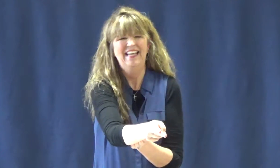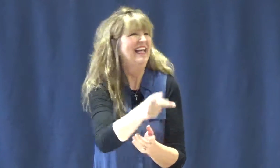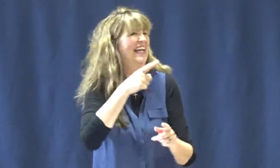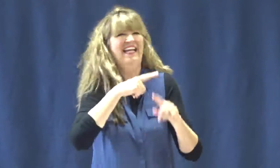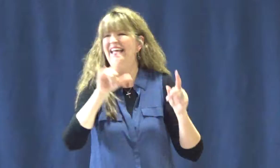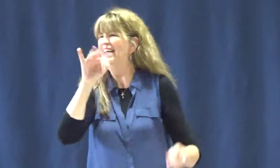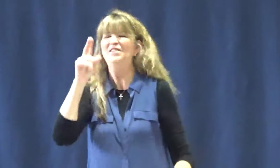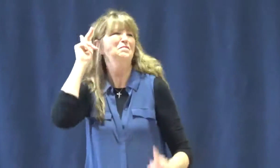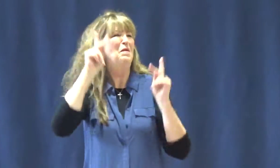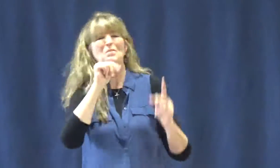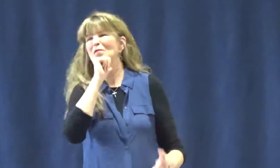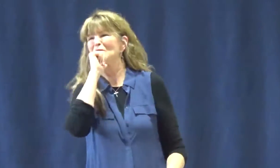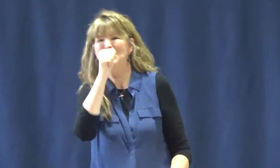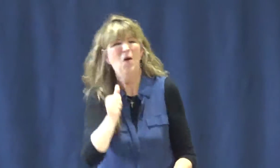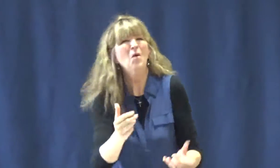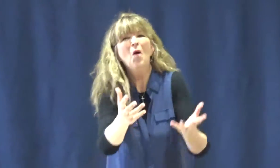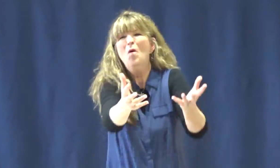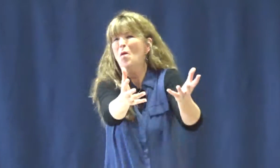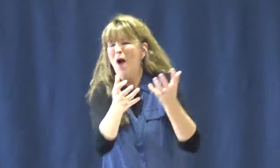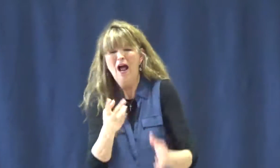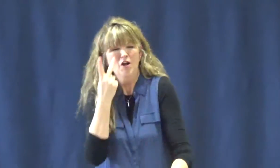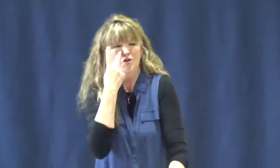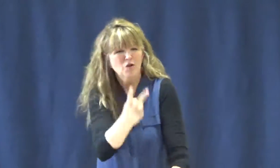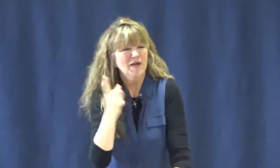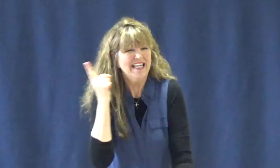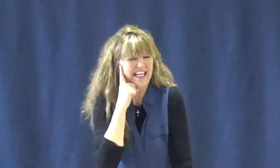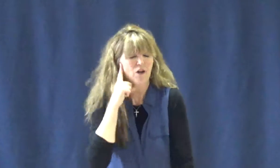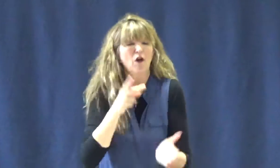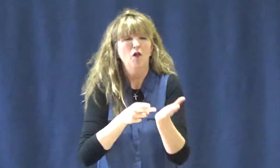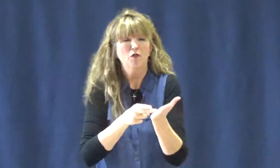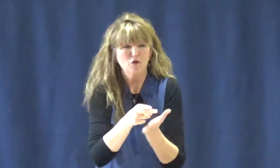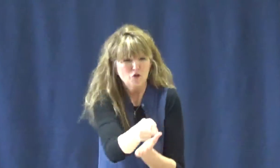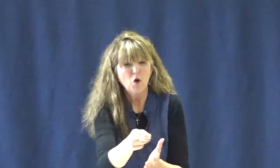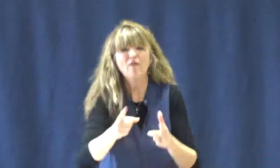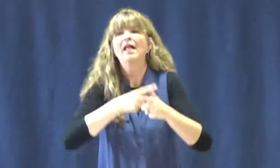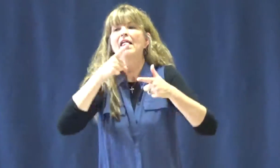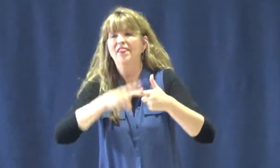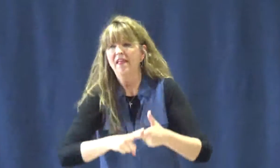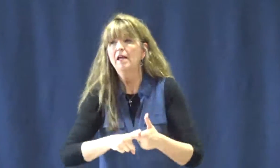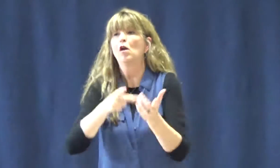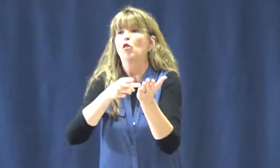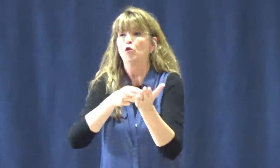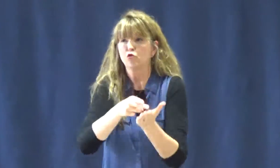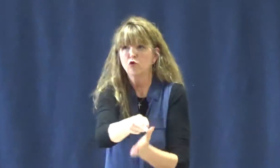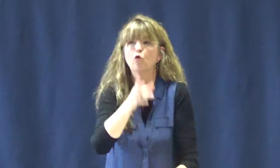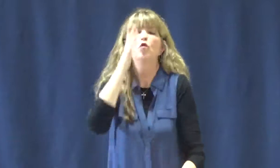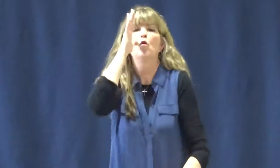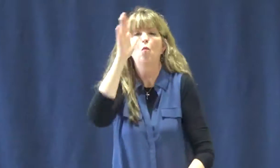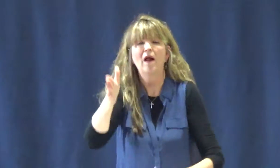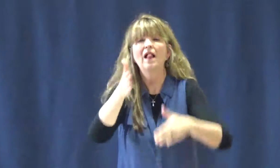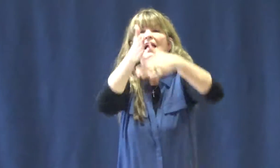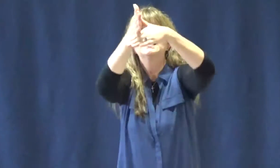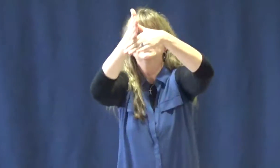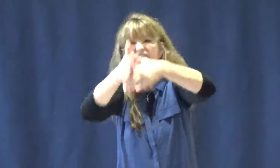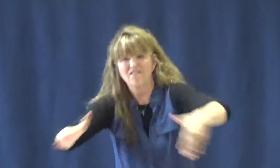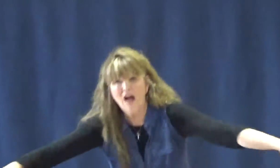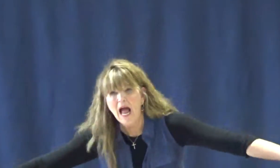truth. If people are not wanting to see or wanting to hear the truth, then the truth will